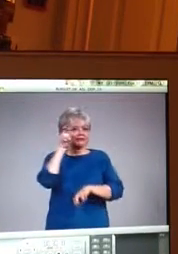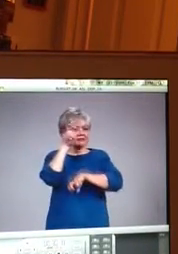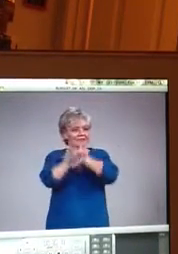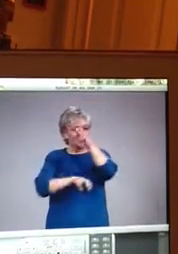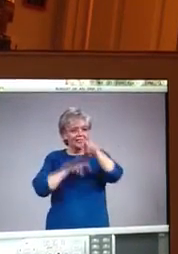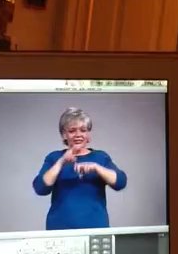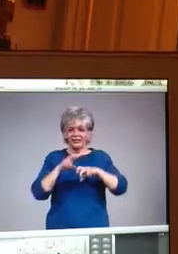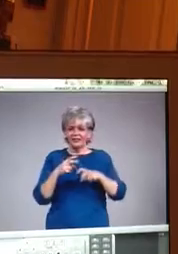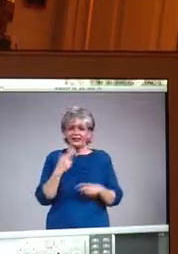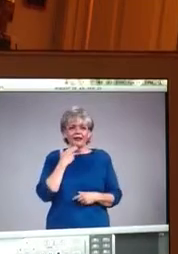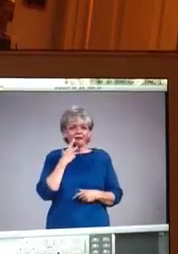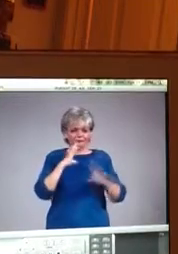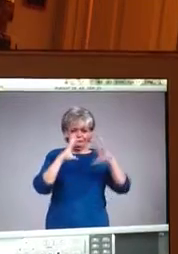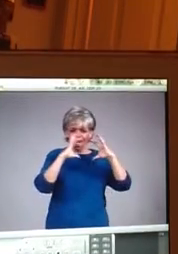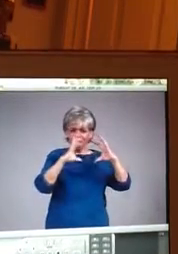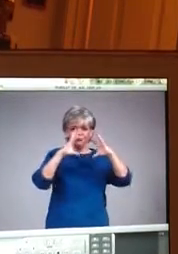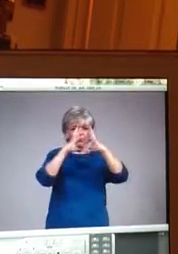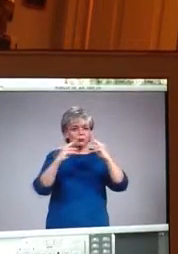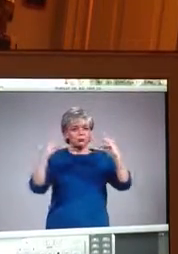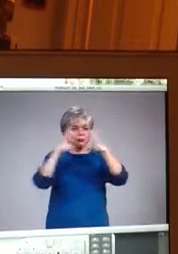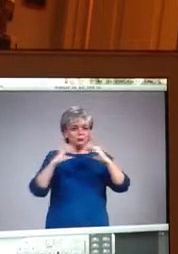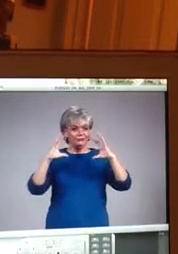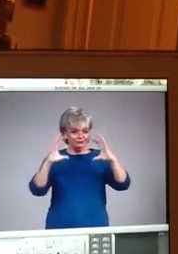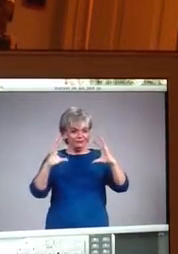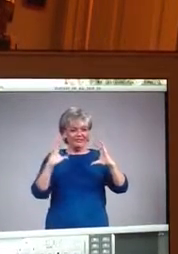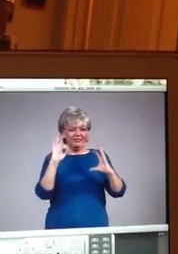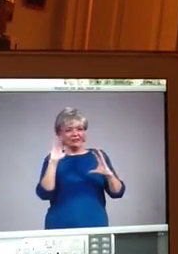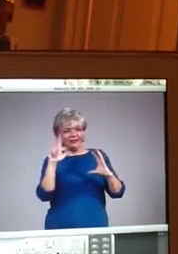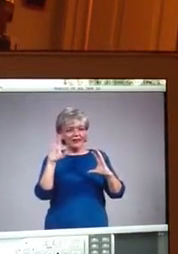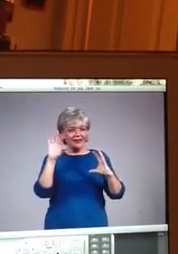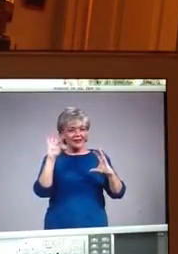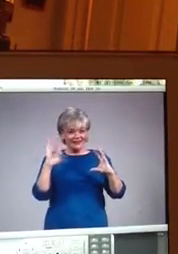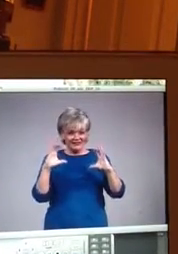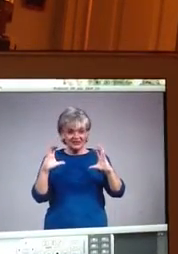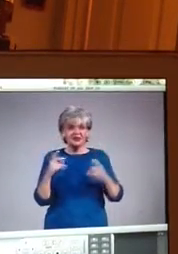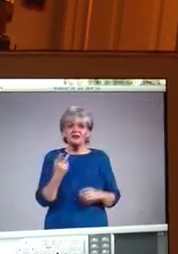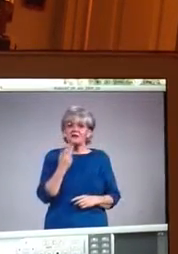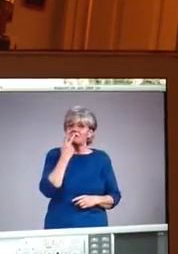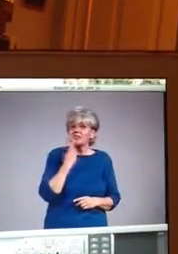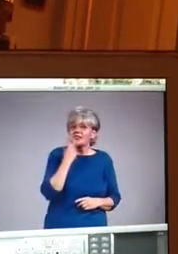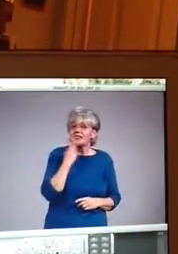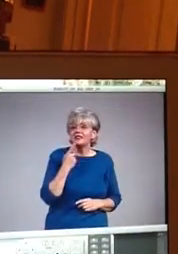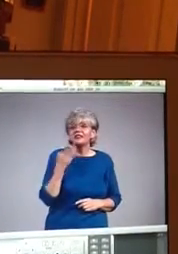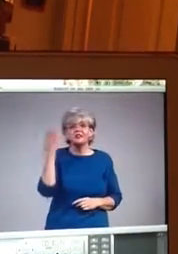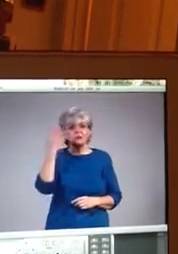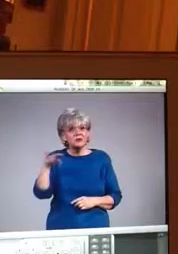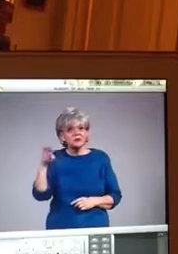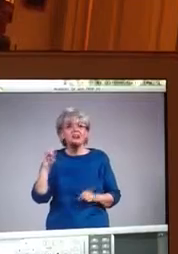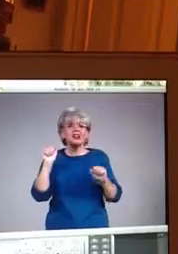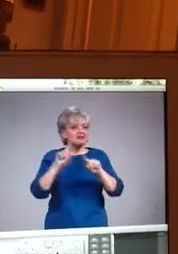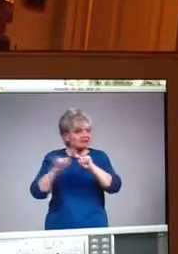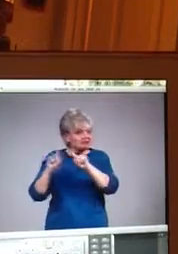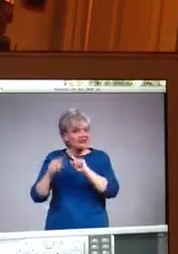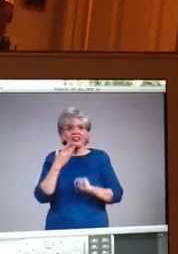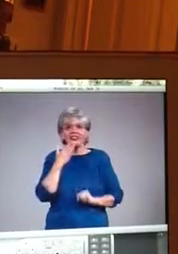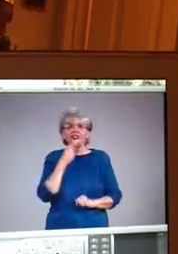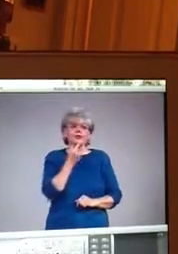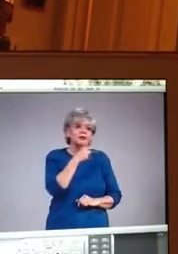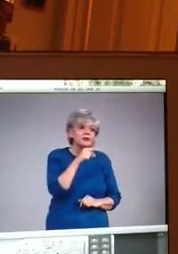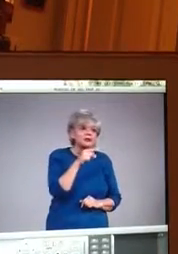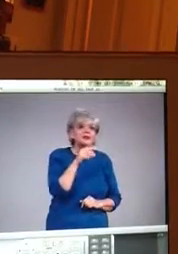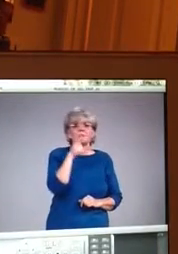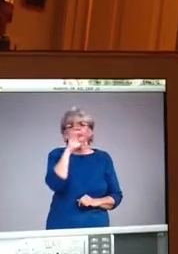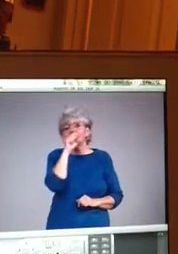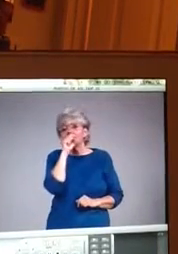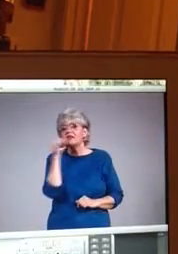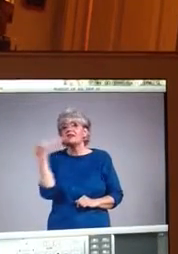So cotton candy, where can you get that? At the fair, right? They have it's big and soft, it's fluffy. It can be pink, it can be blue,